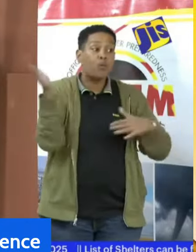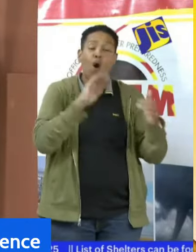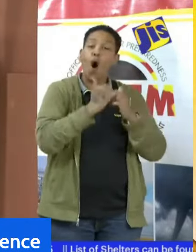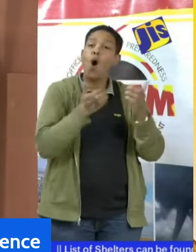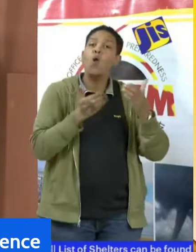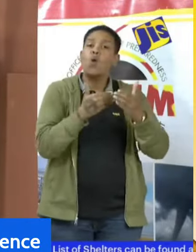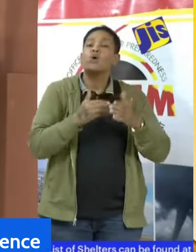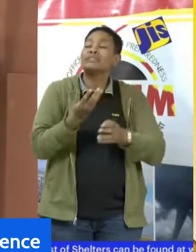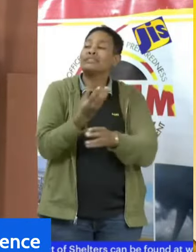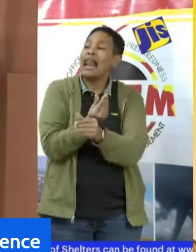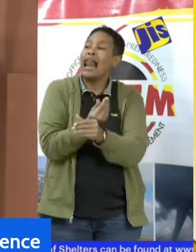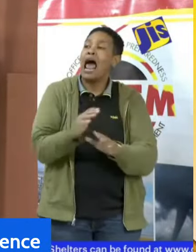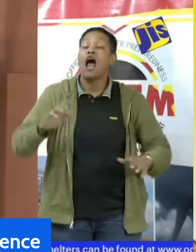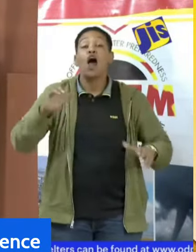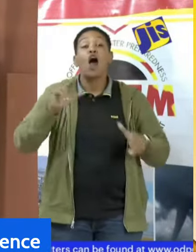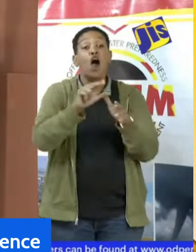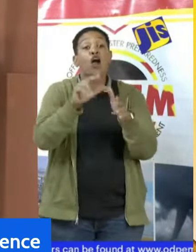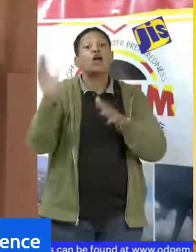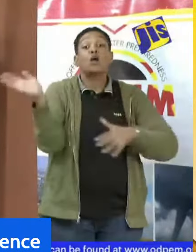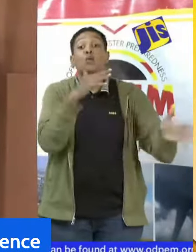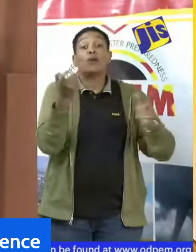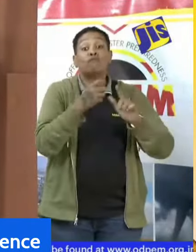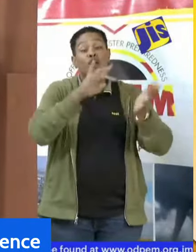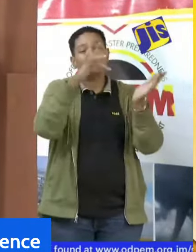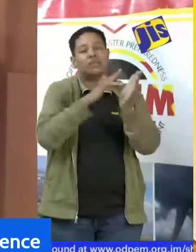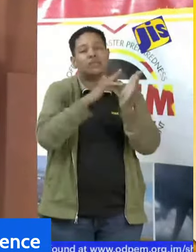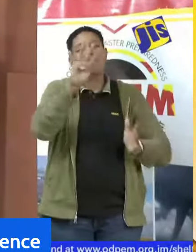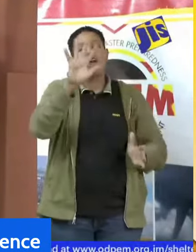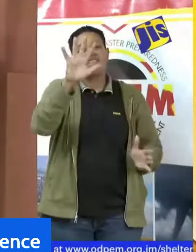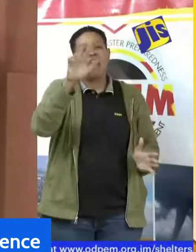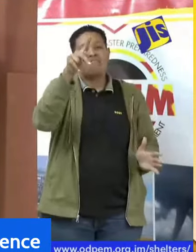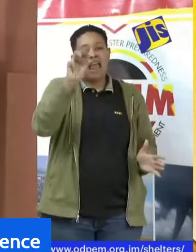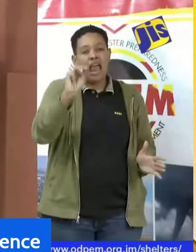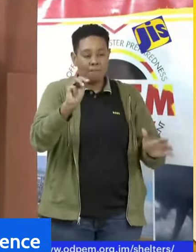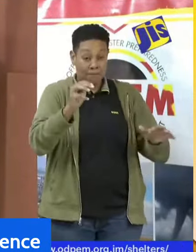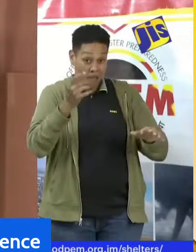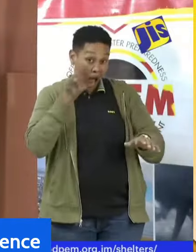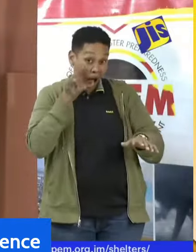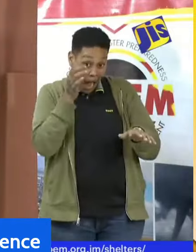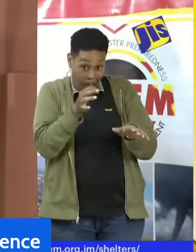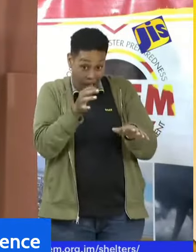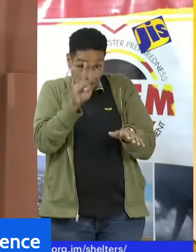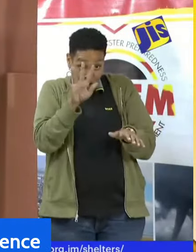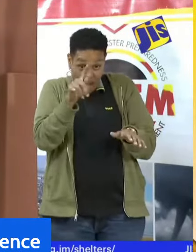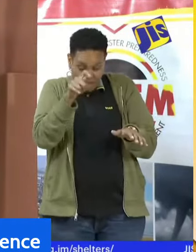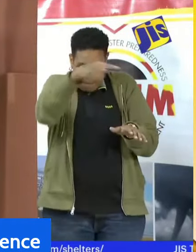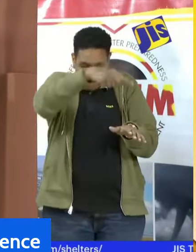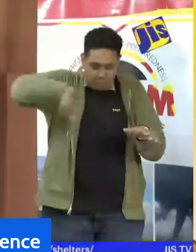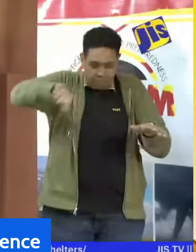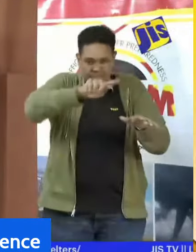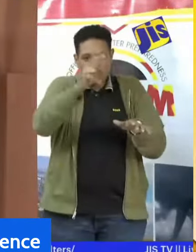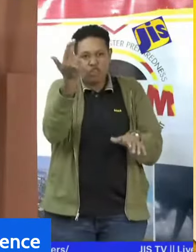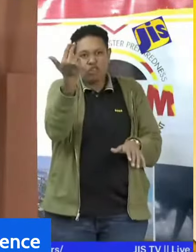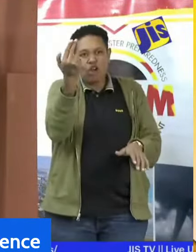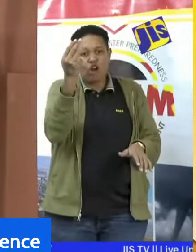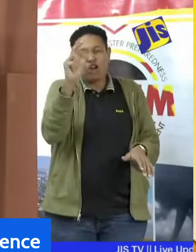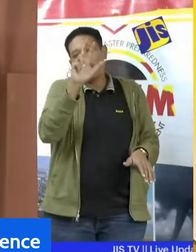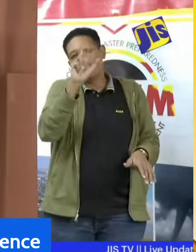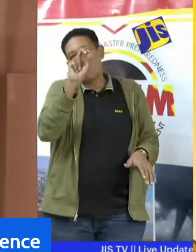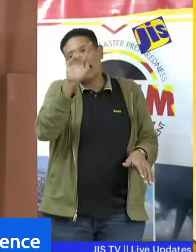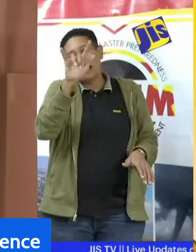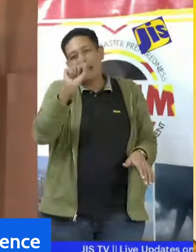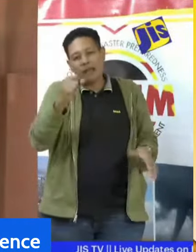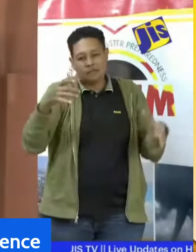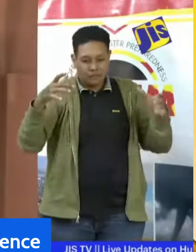Oh, hurricane winds only extend from the center about 45 kilometers. That's about 30 miles.